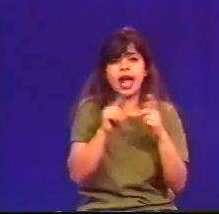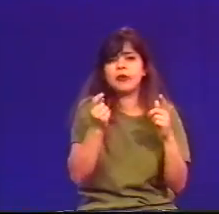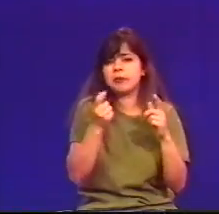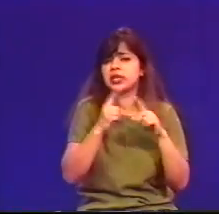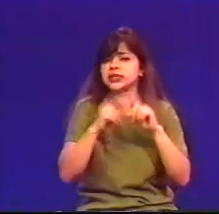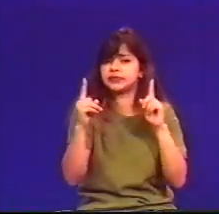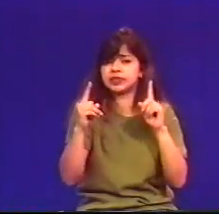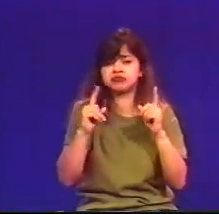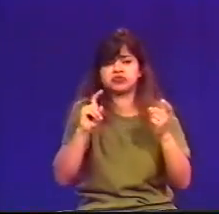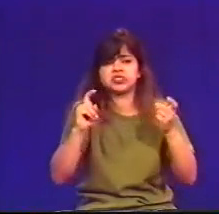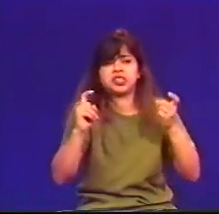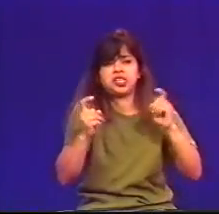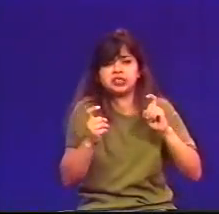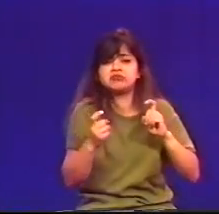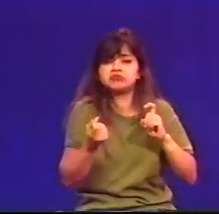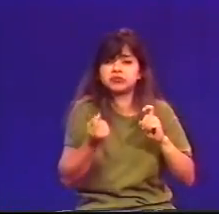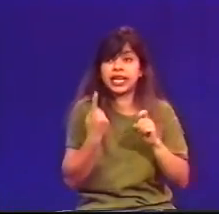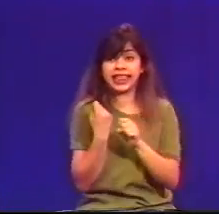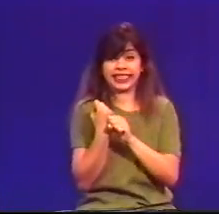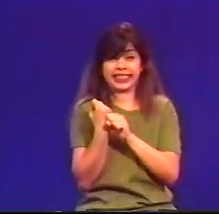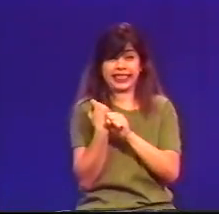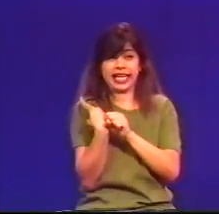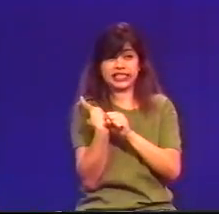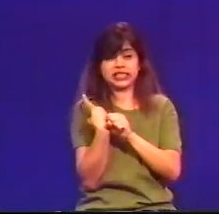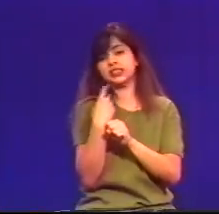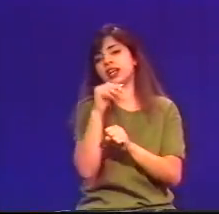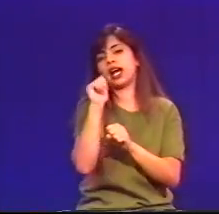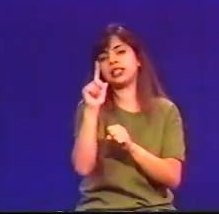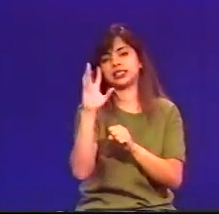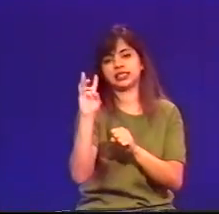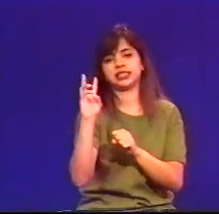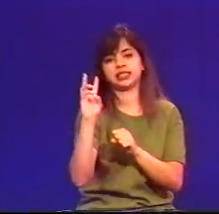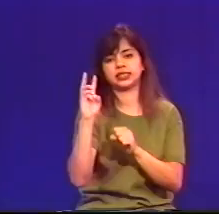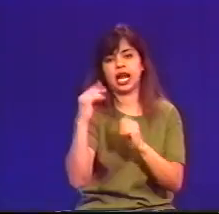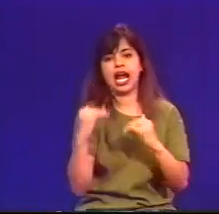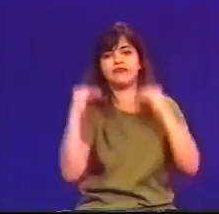And now I'm a full-time university student with a major in art.